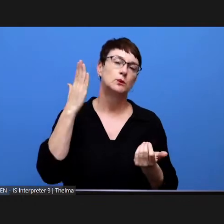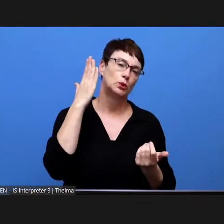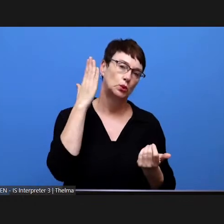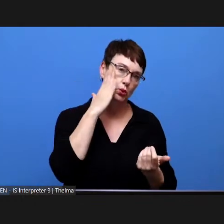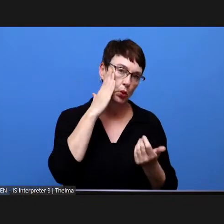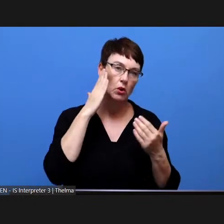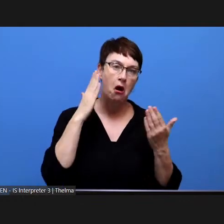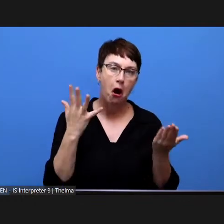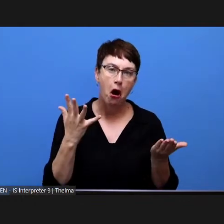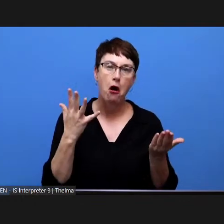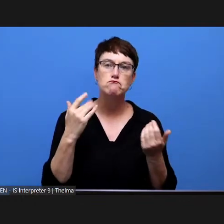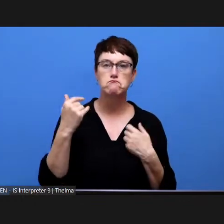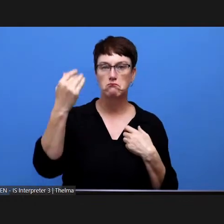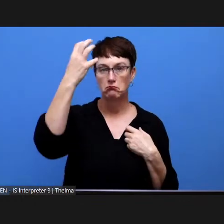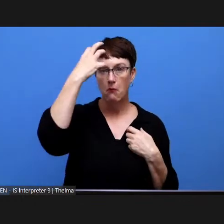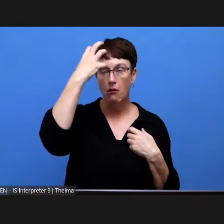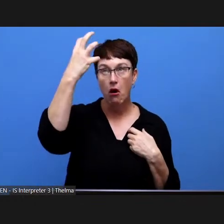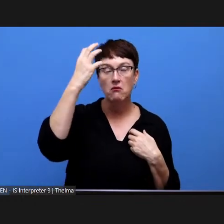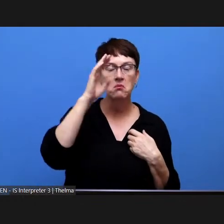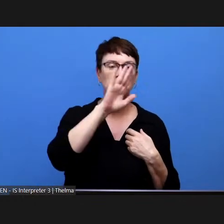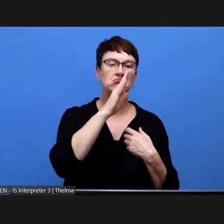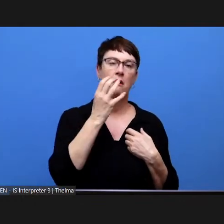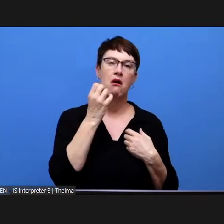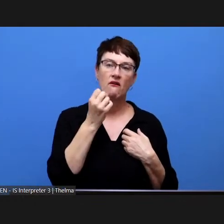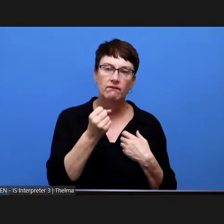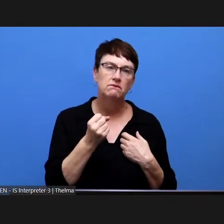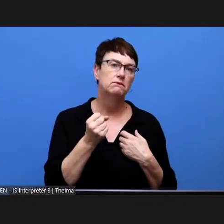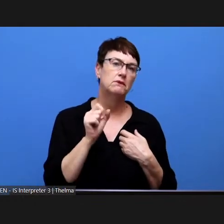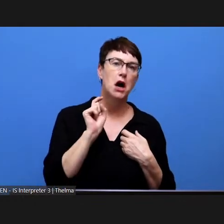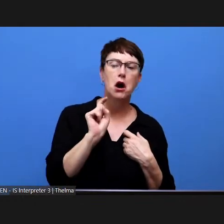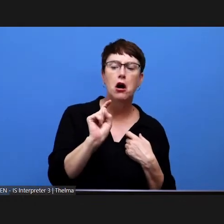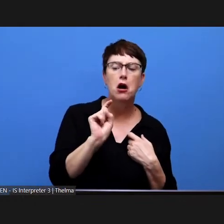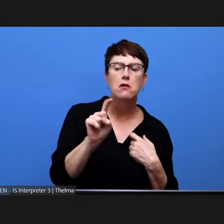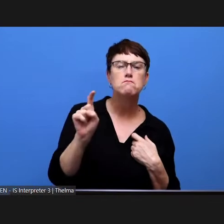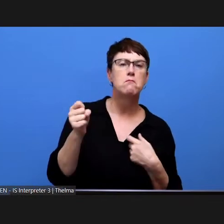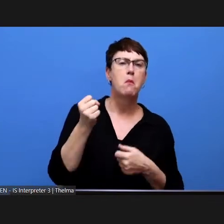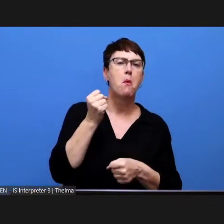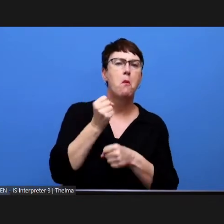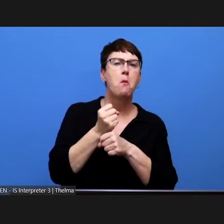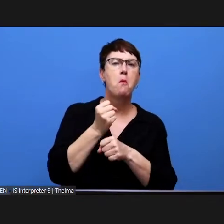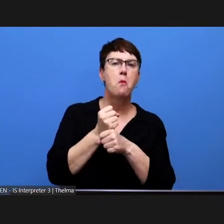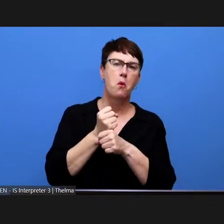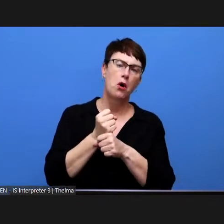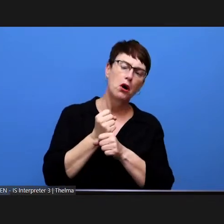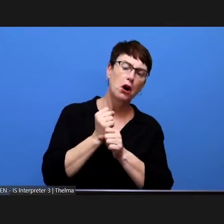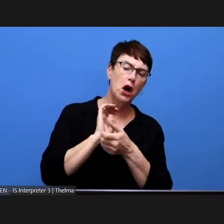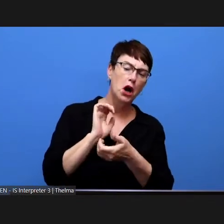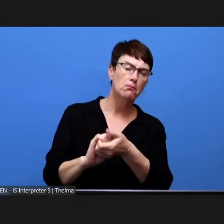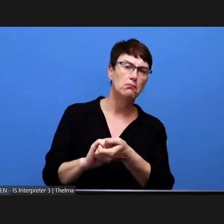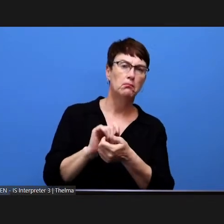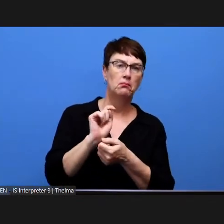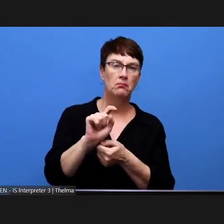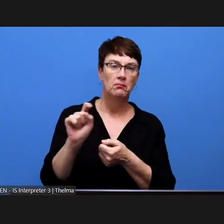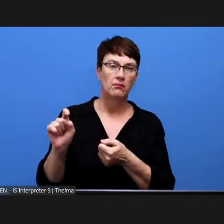on different issues, so to collect all the data to report on progress being